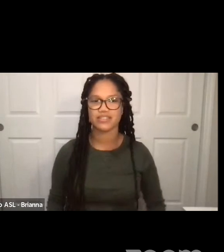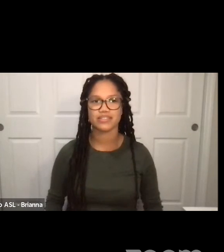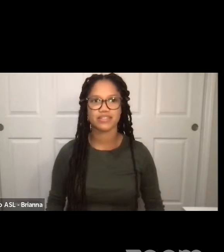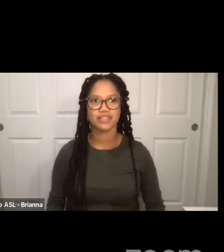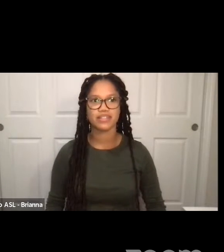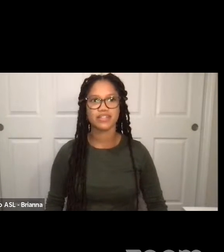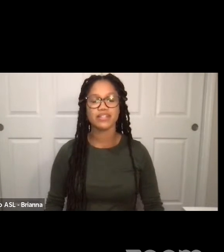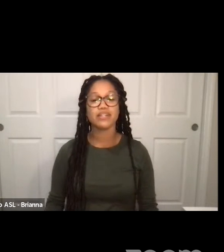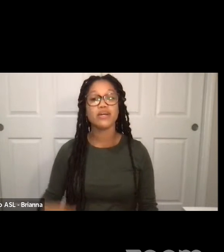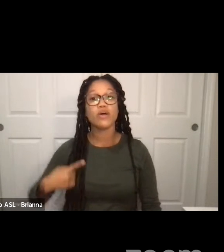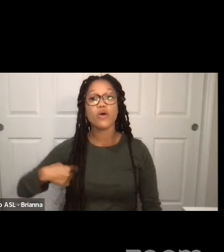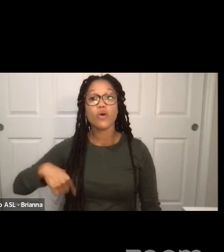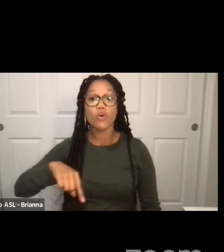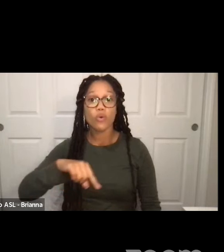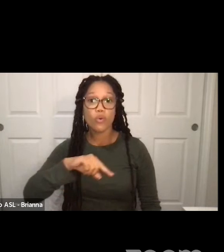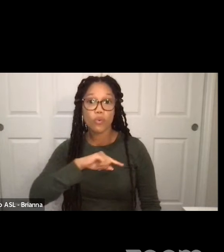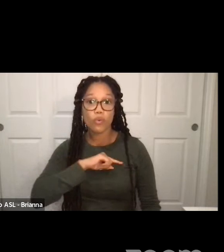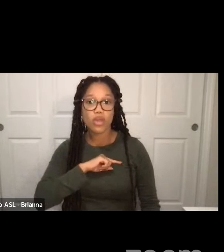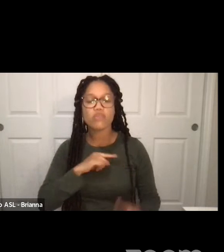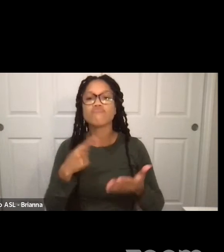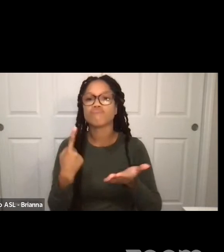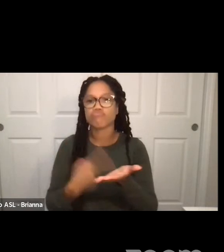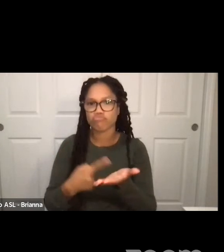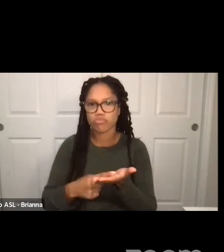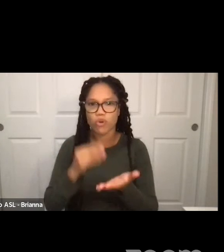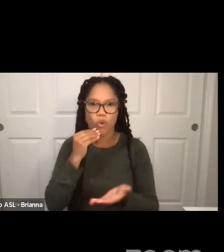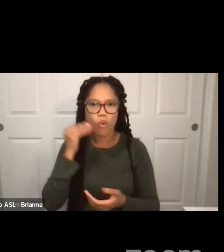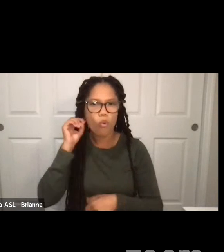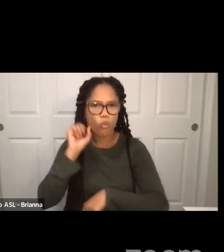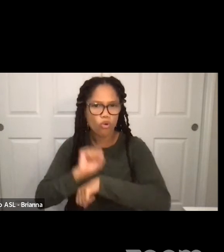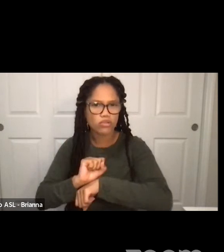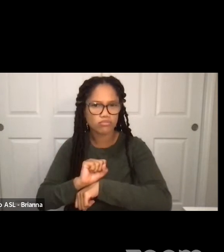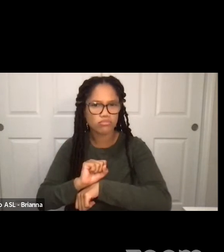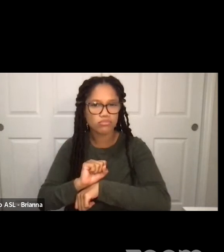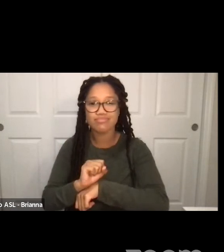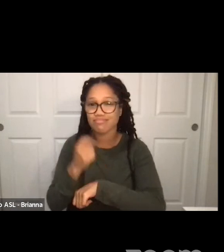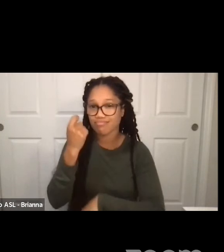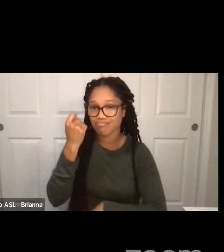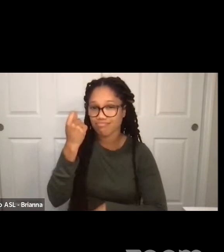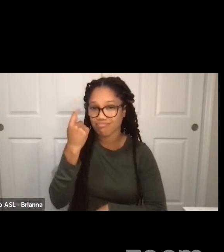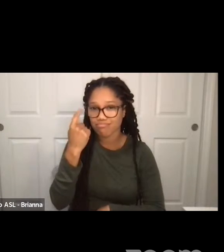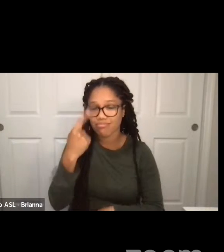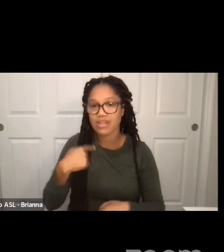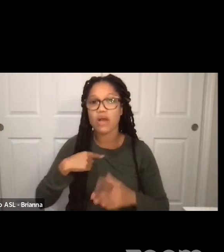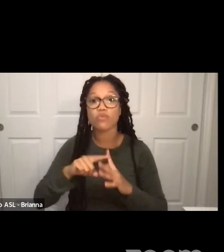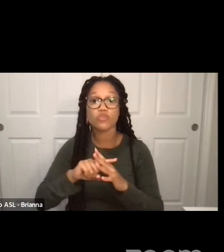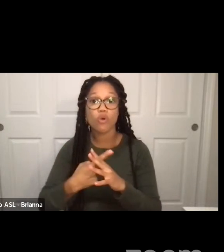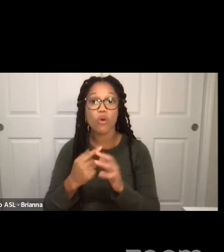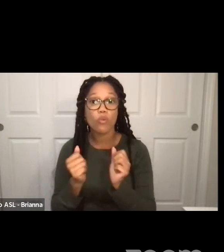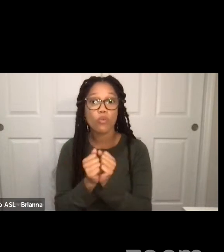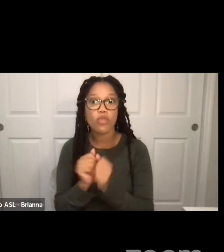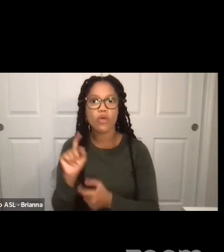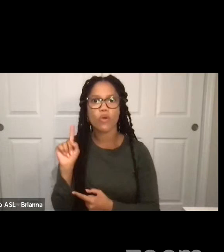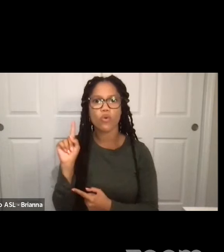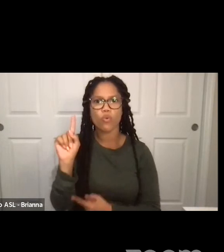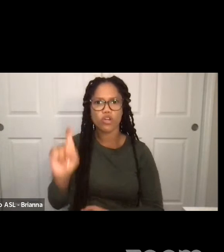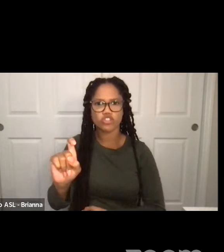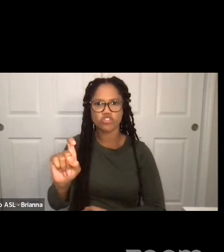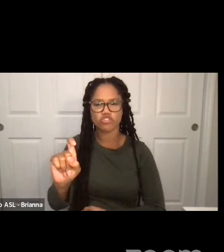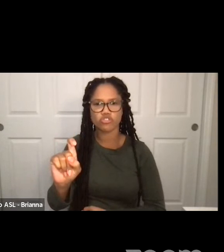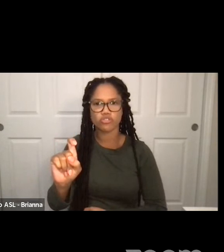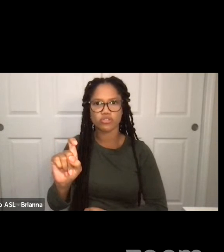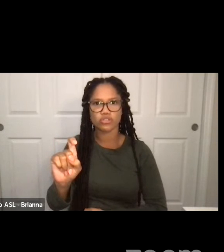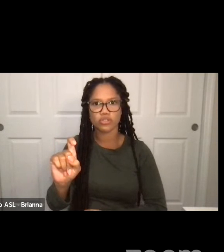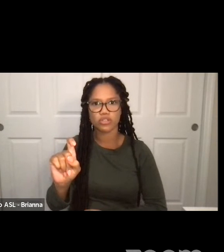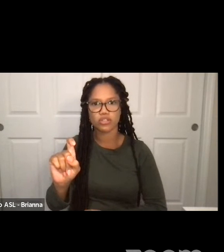get into that homework. But I just want to start with a question that Bell Hooks might ask